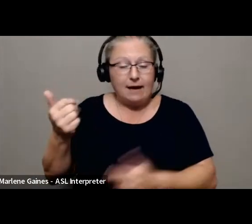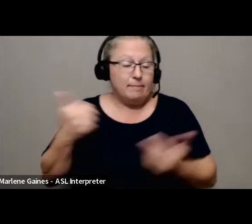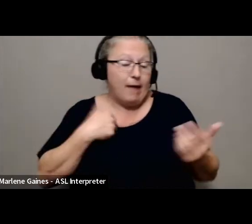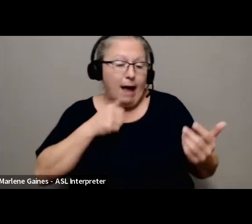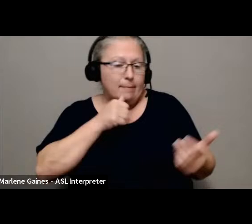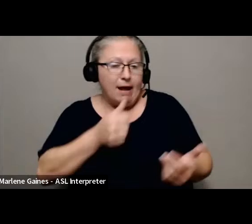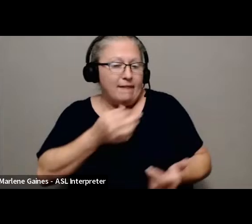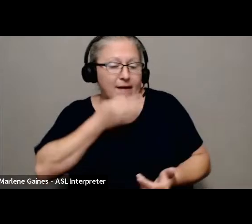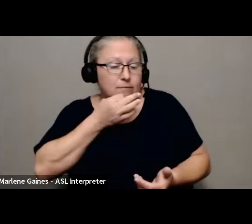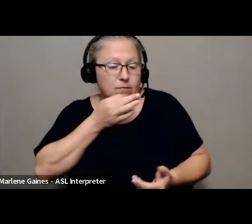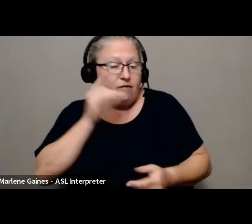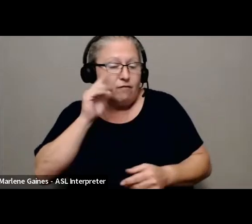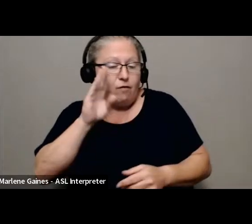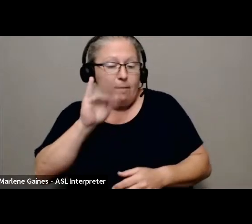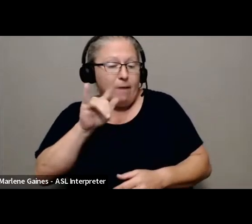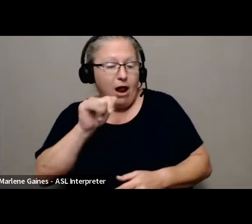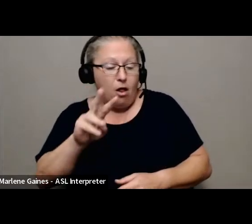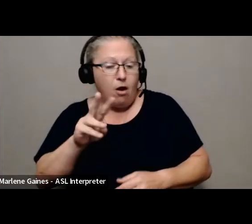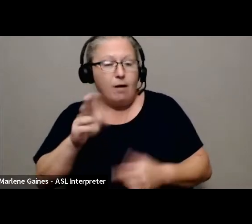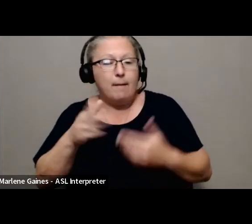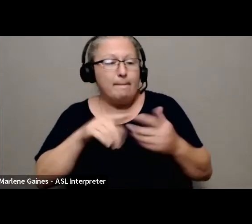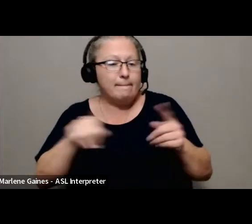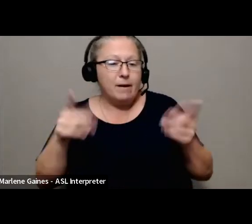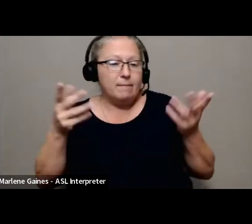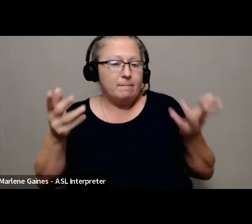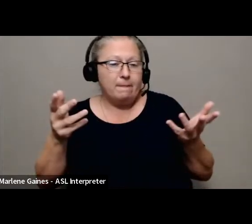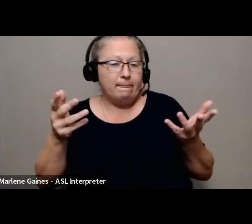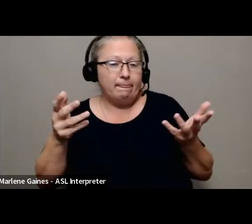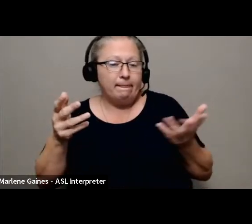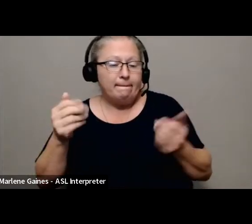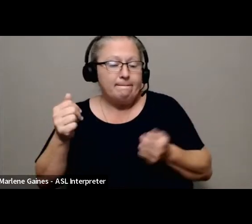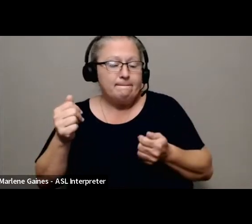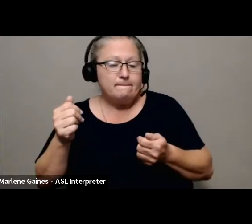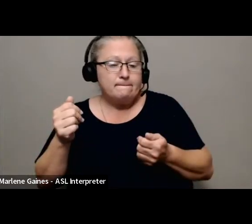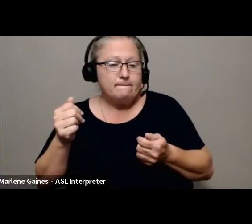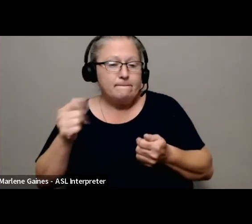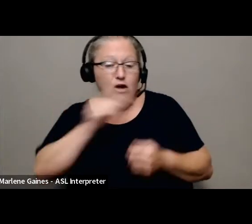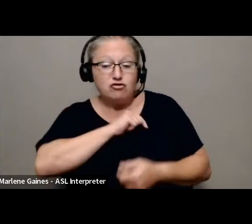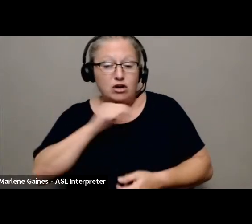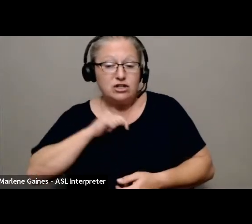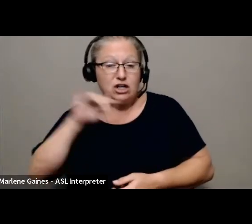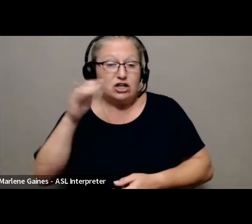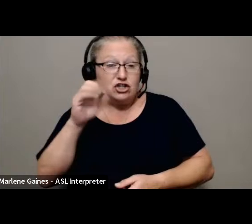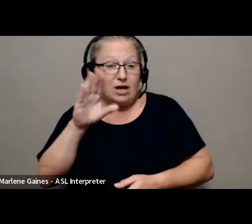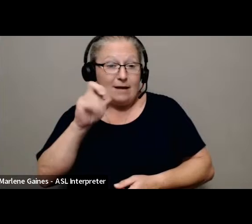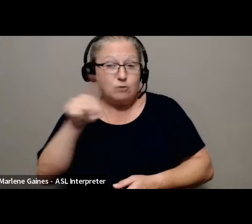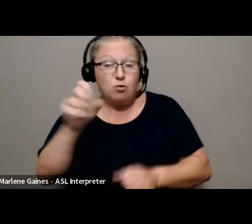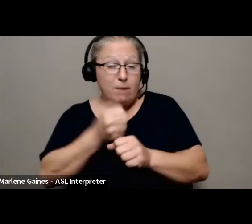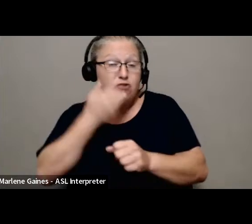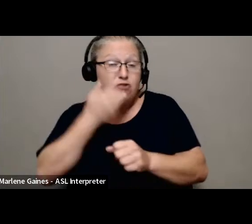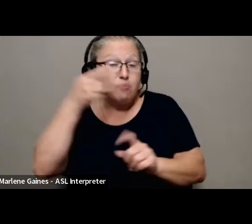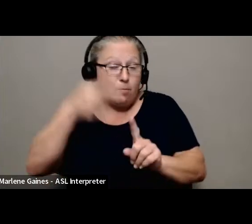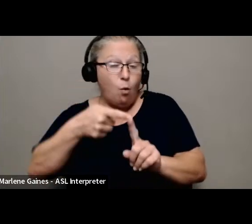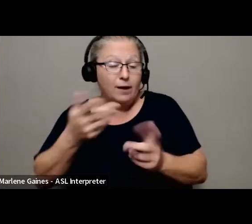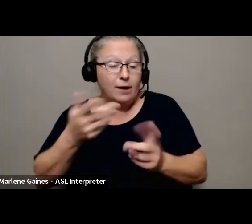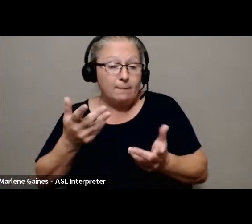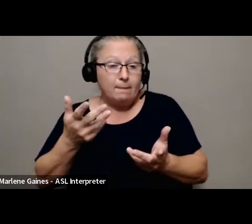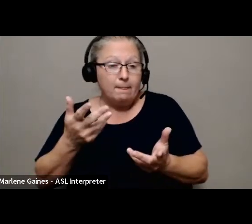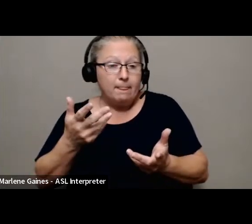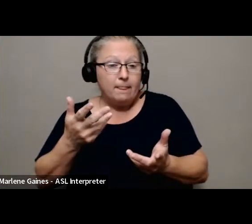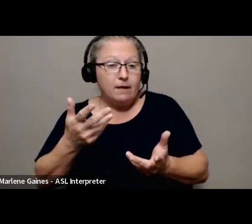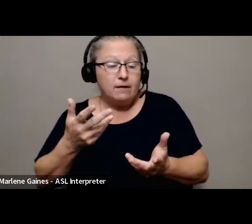the expert on the bylaws, but I mean, Trustee Jacobson, you make a good point. And I